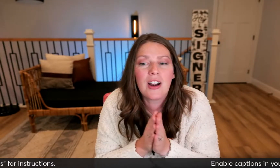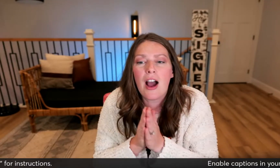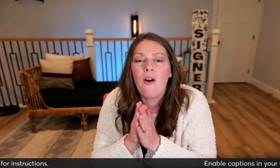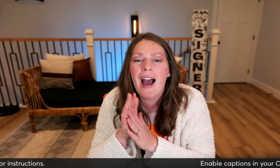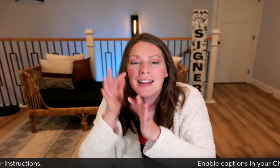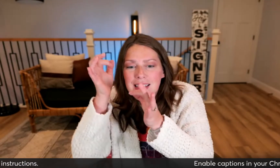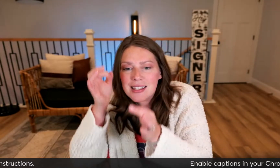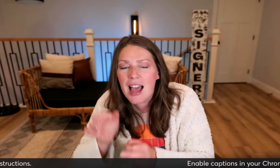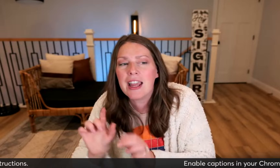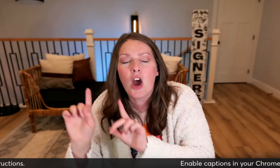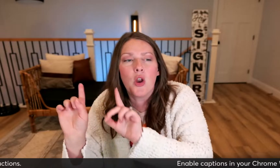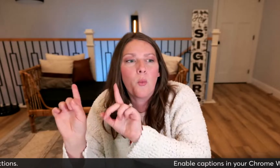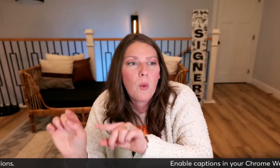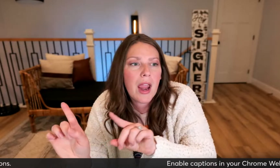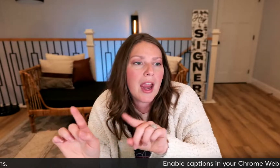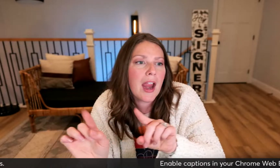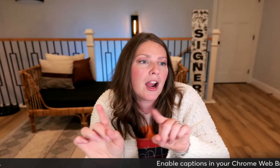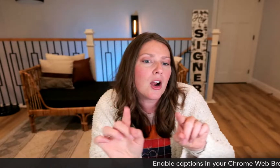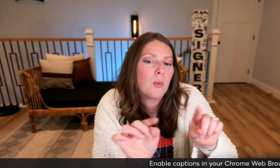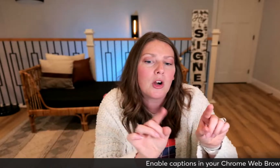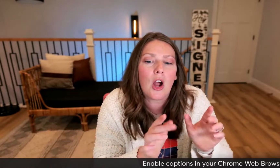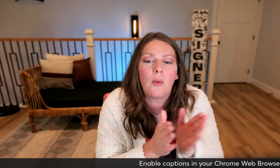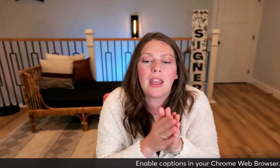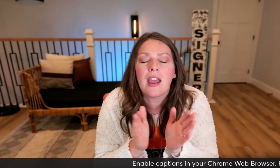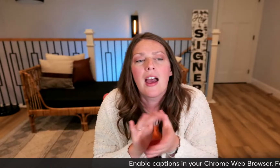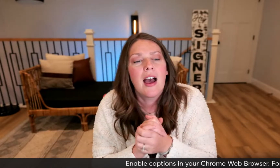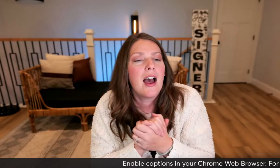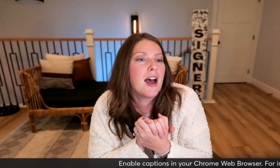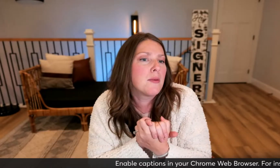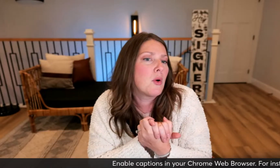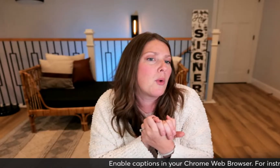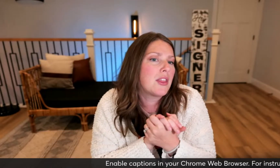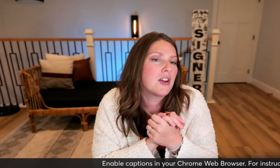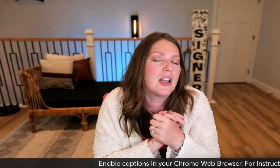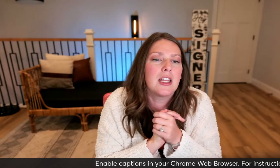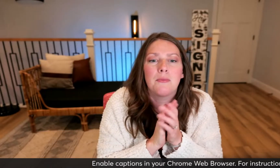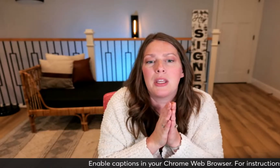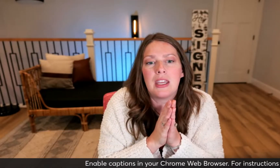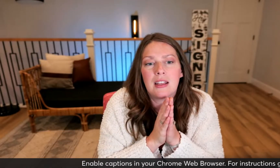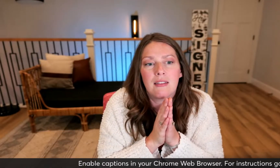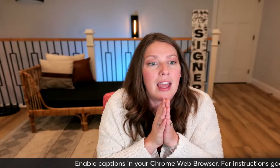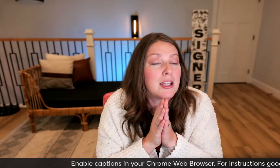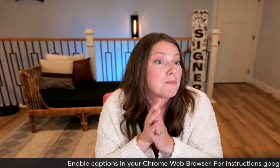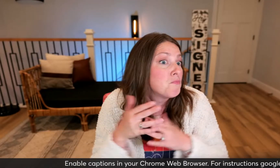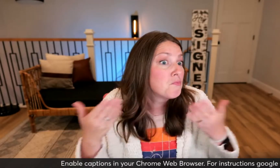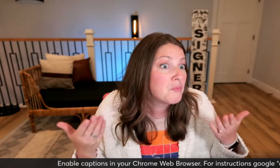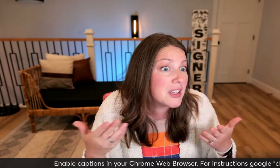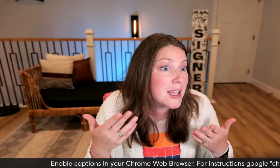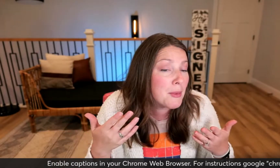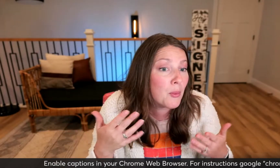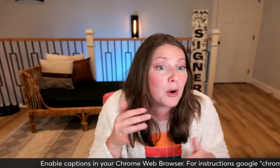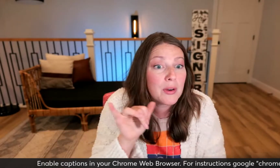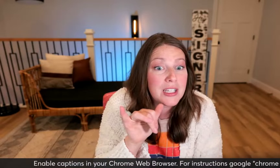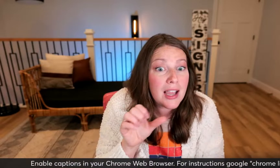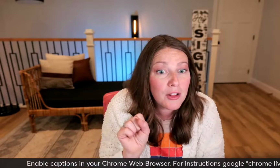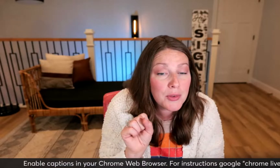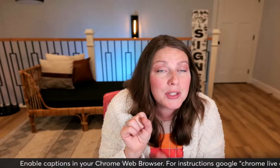out, I decide on where we're going. Whether it be like this summer, we're going to